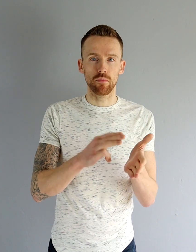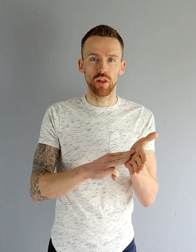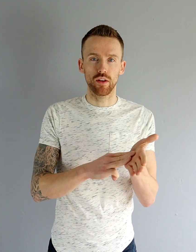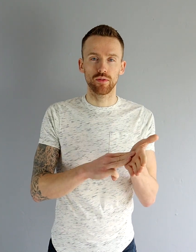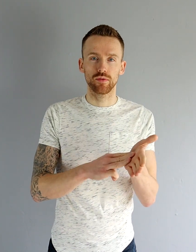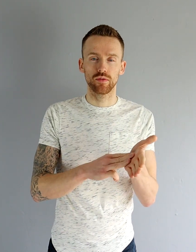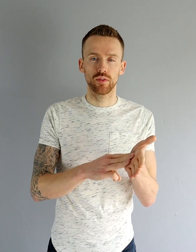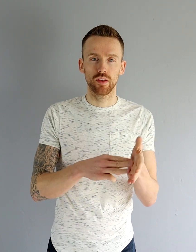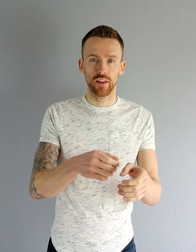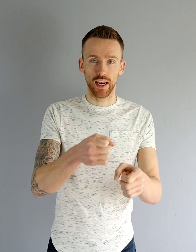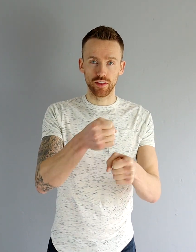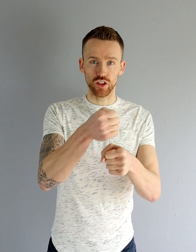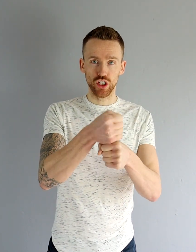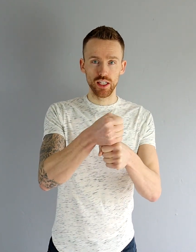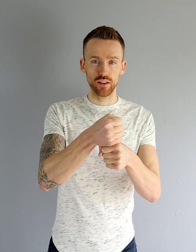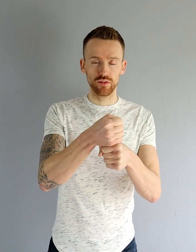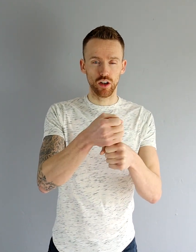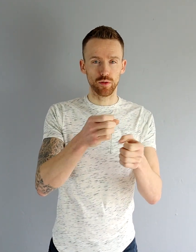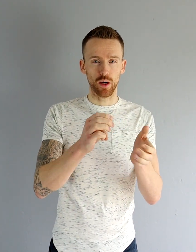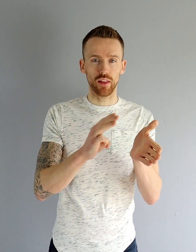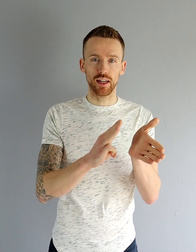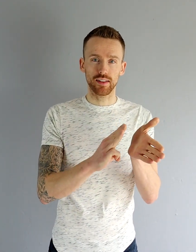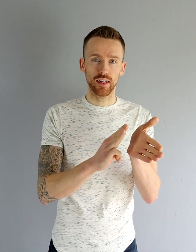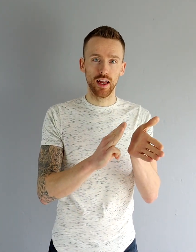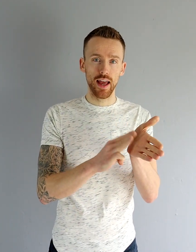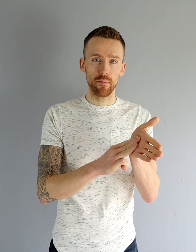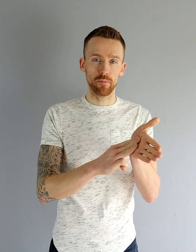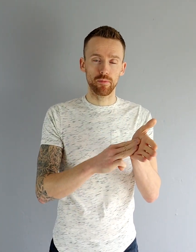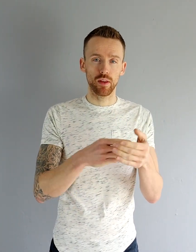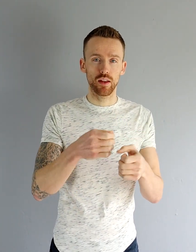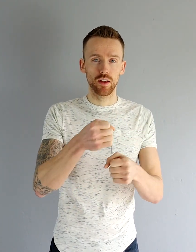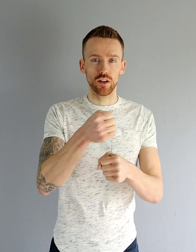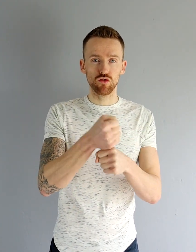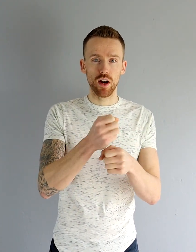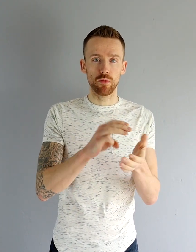Grandmother. The letter G followed by the letter M. Grandmother.